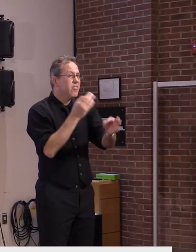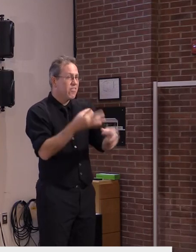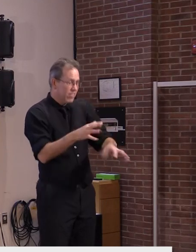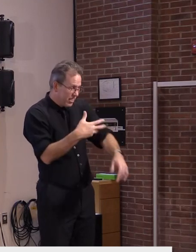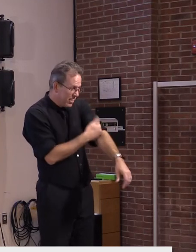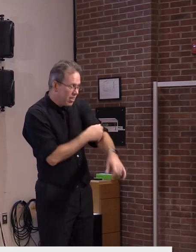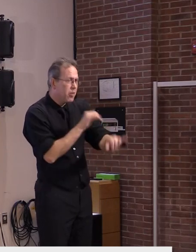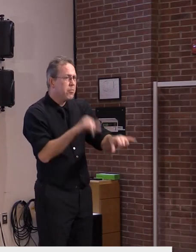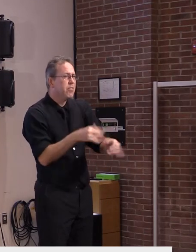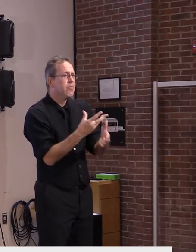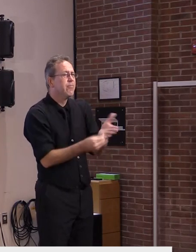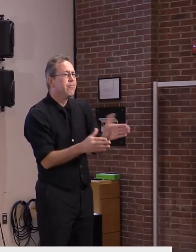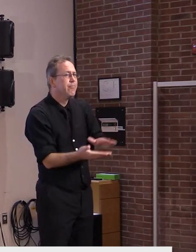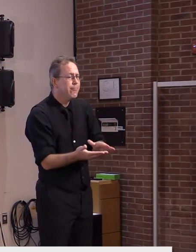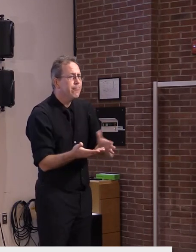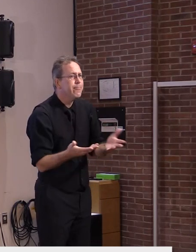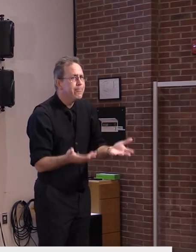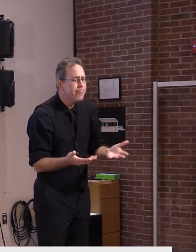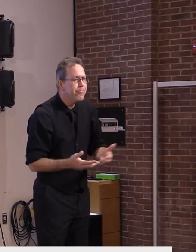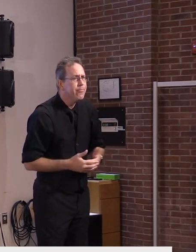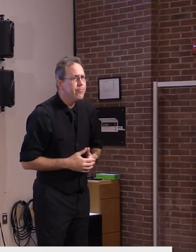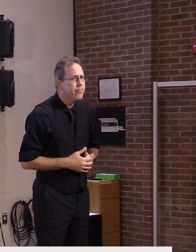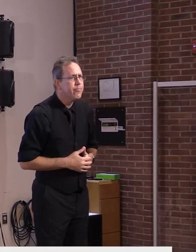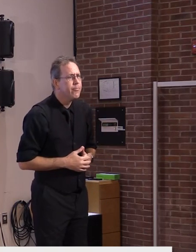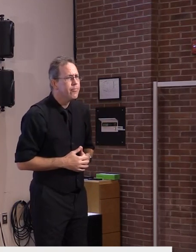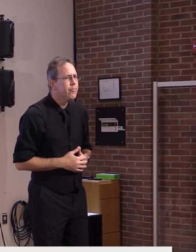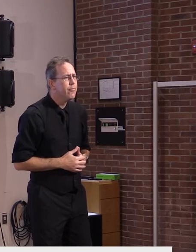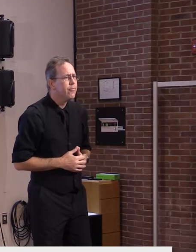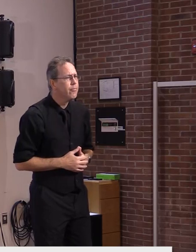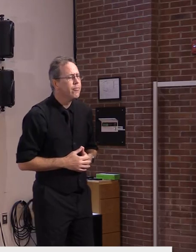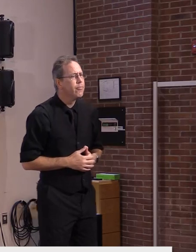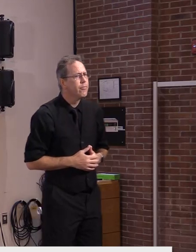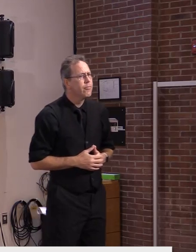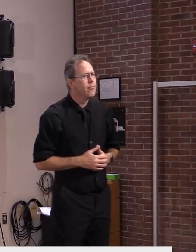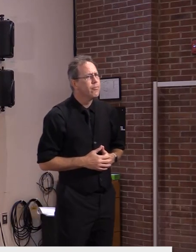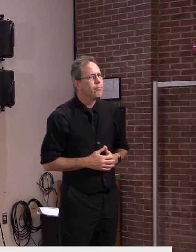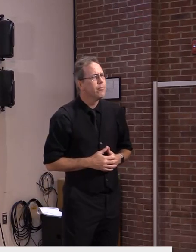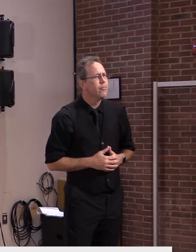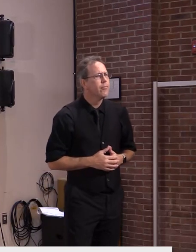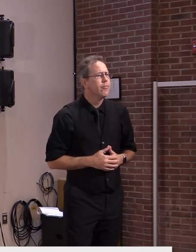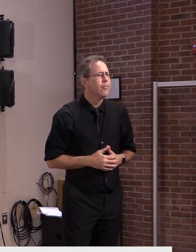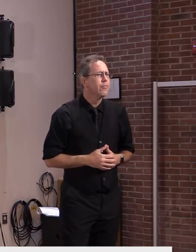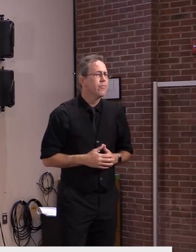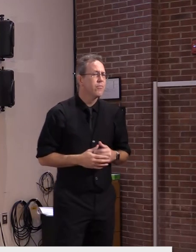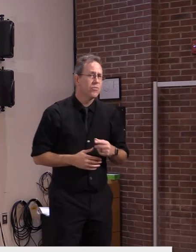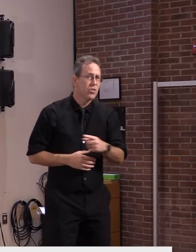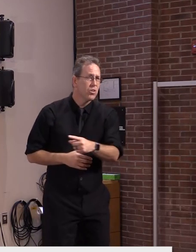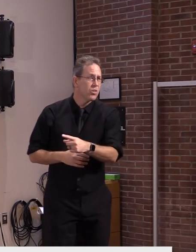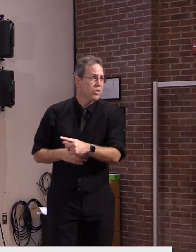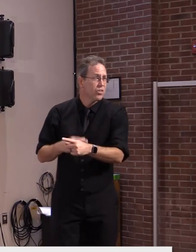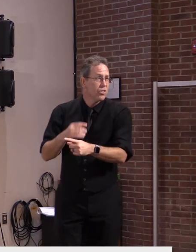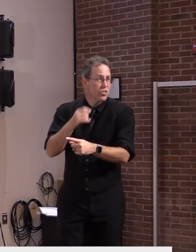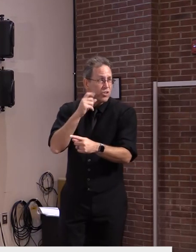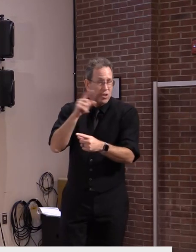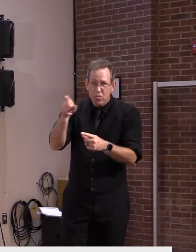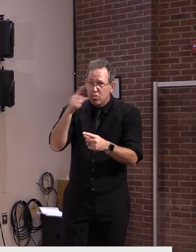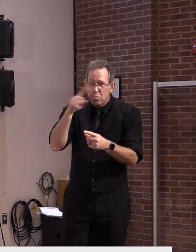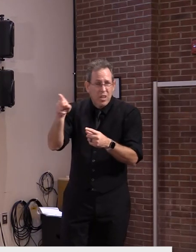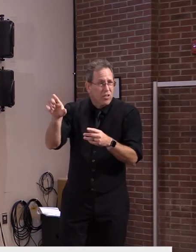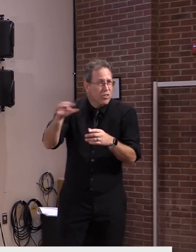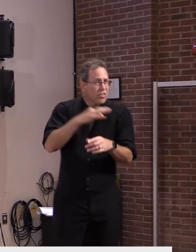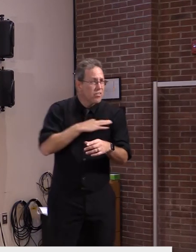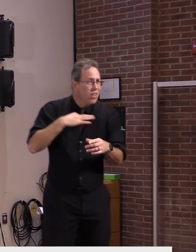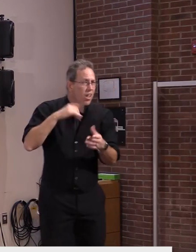Okay. And is that something that Ben or someone could get to me in the next day or so?